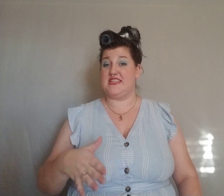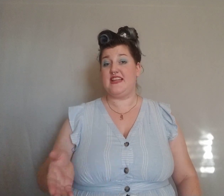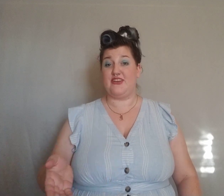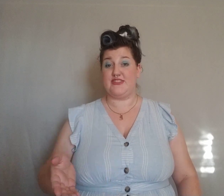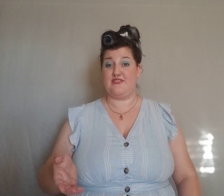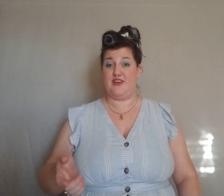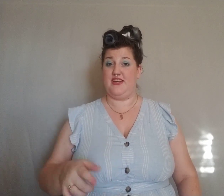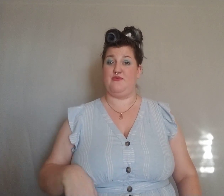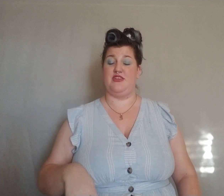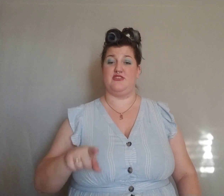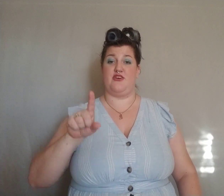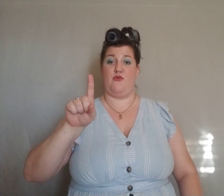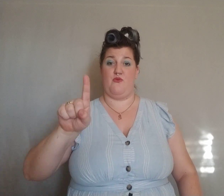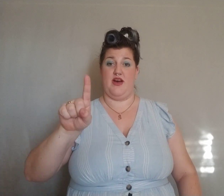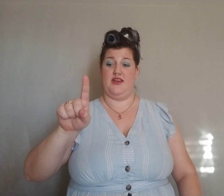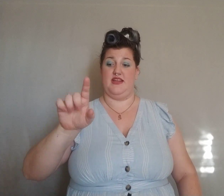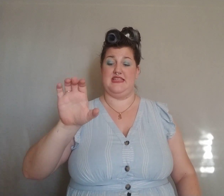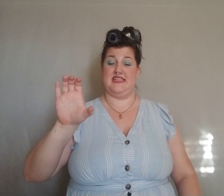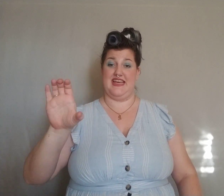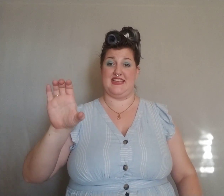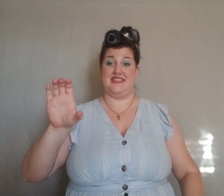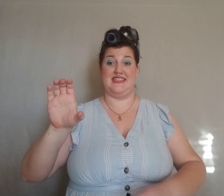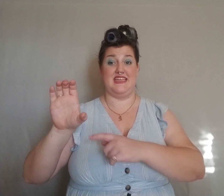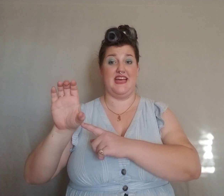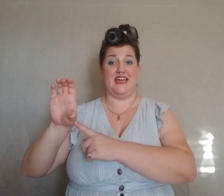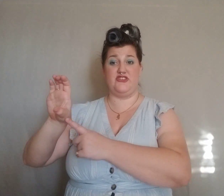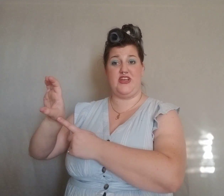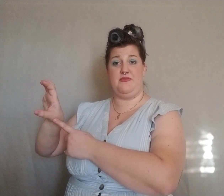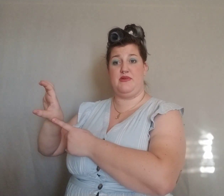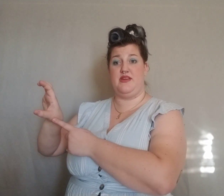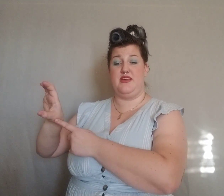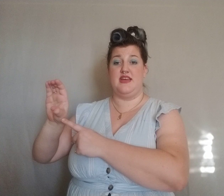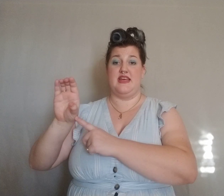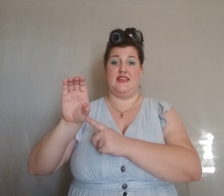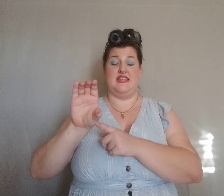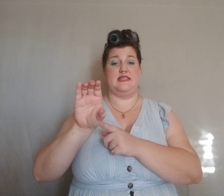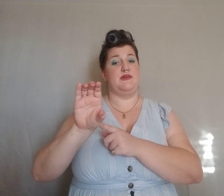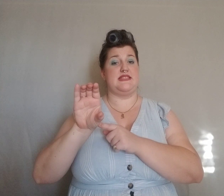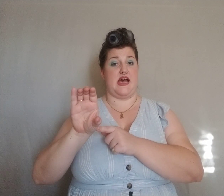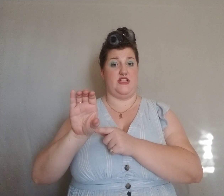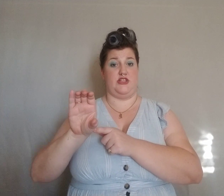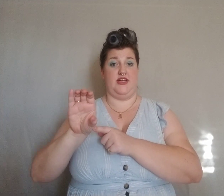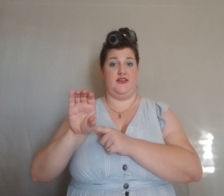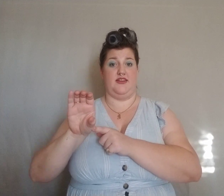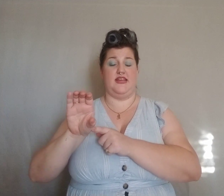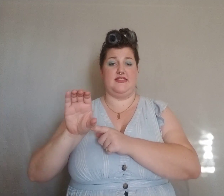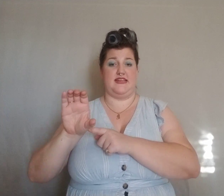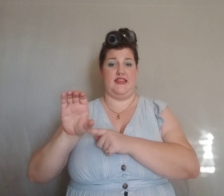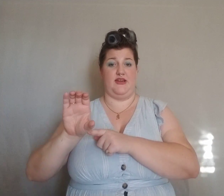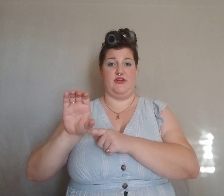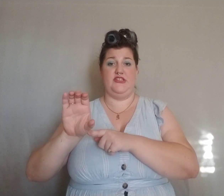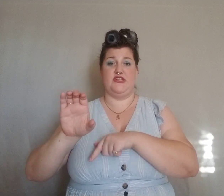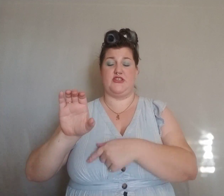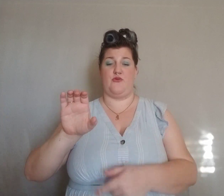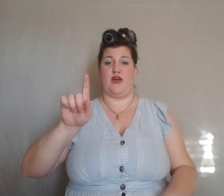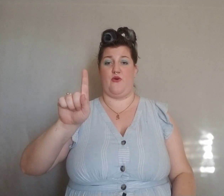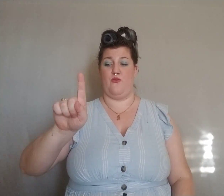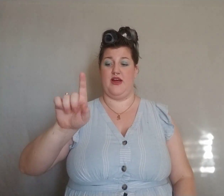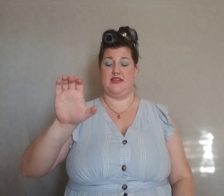little different. We just go 1 to that C hand shape. This means 100 in sign language. So we go